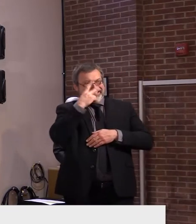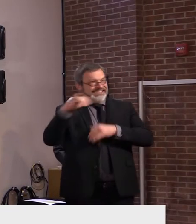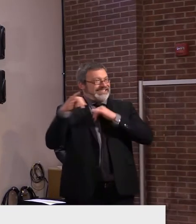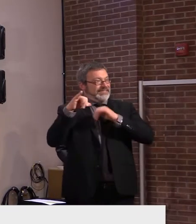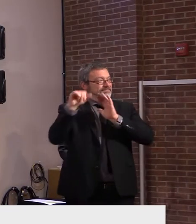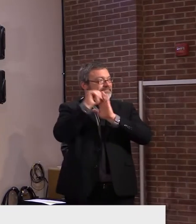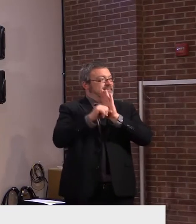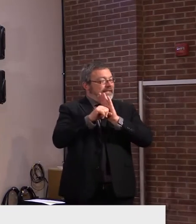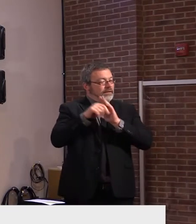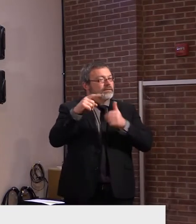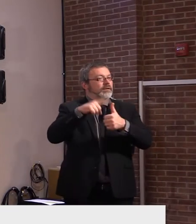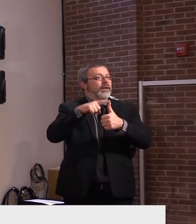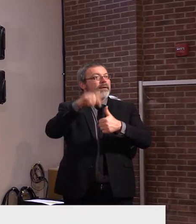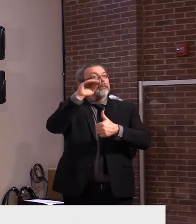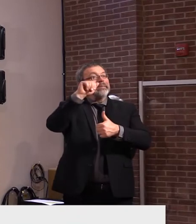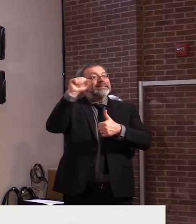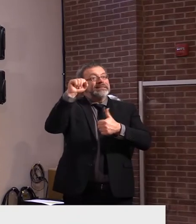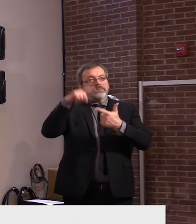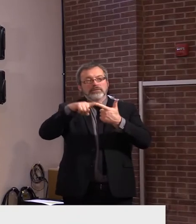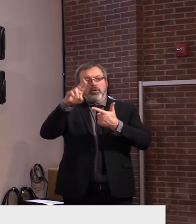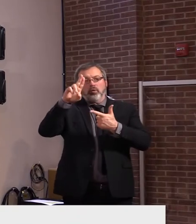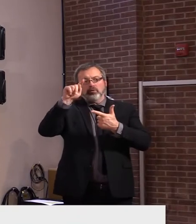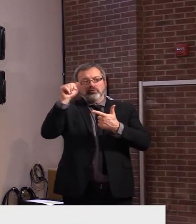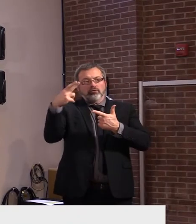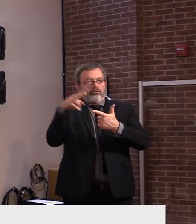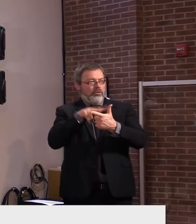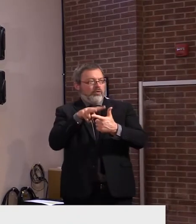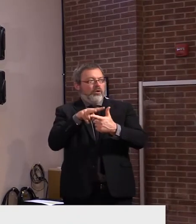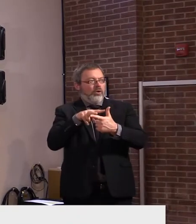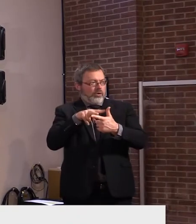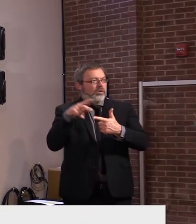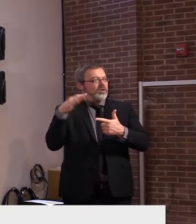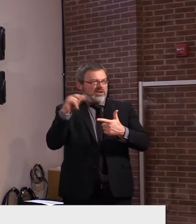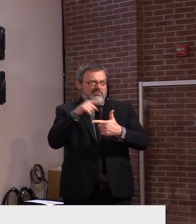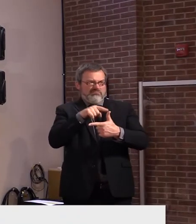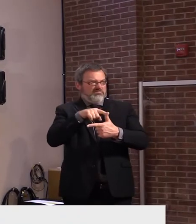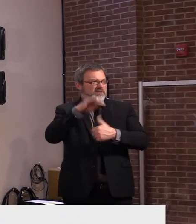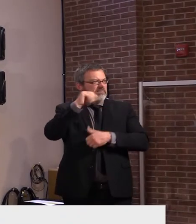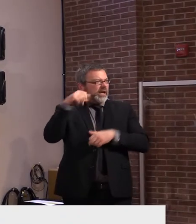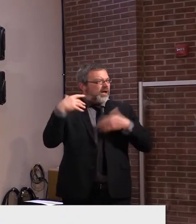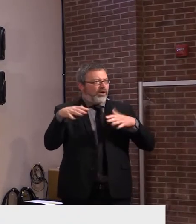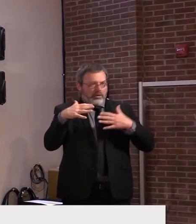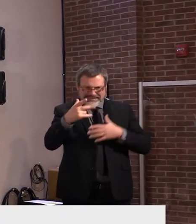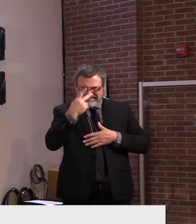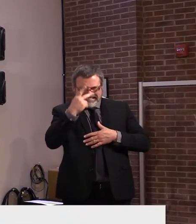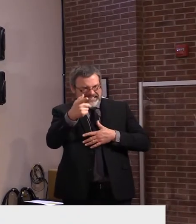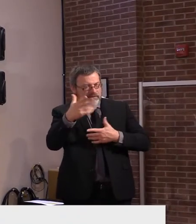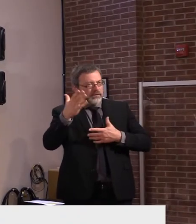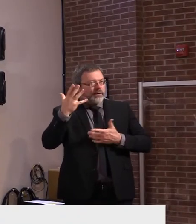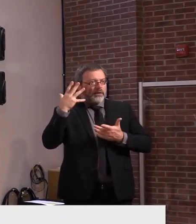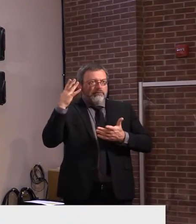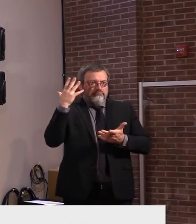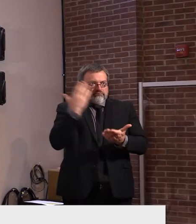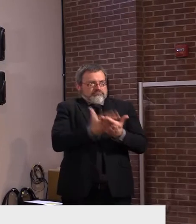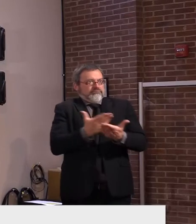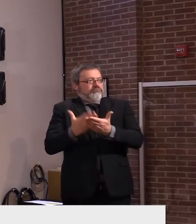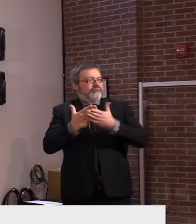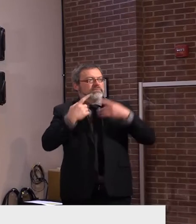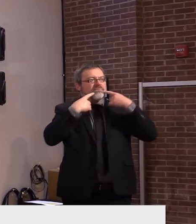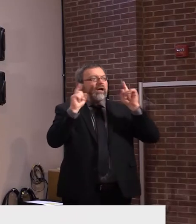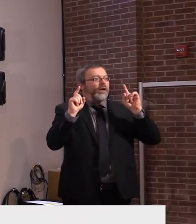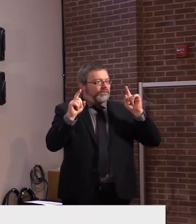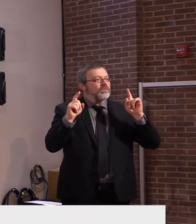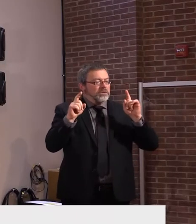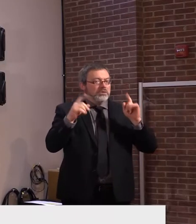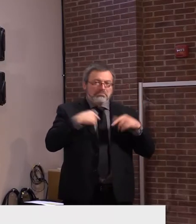Massachusetts is showing some very promising results in terms of recapturing instructional time. And if Vermont has a similar experience, we